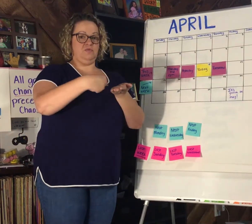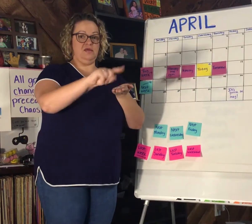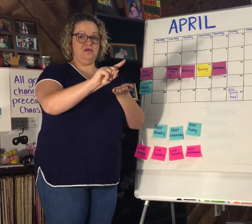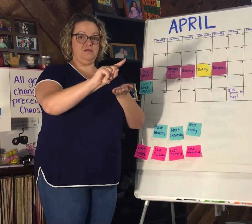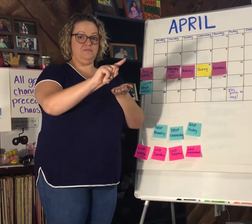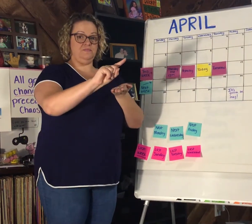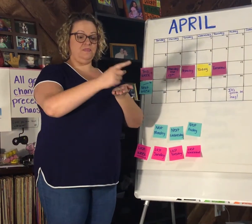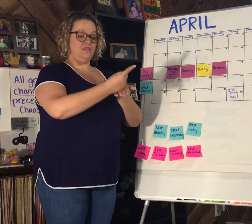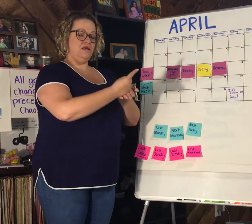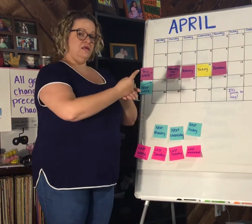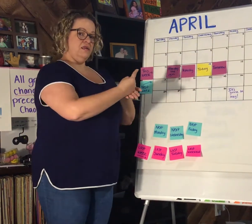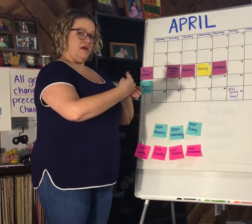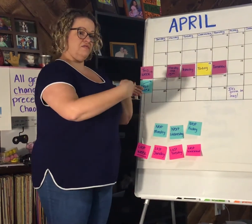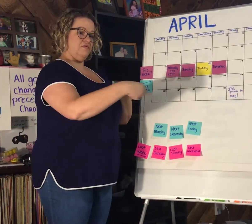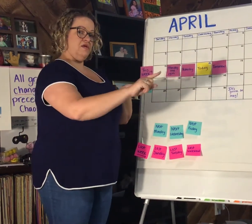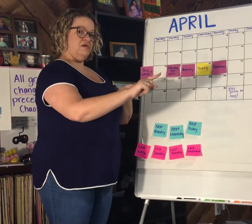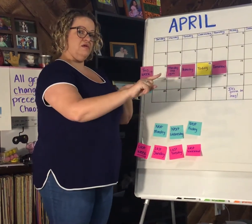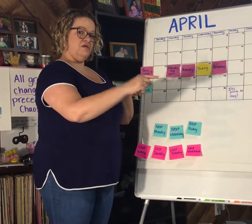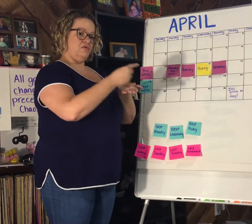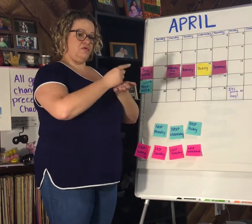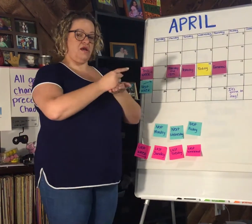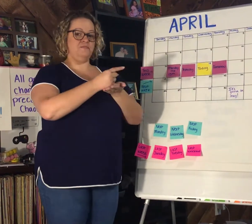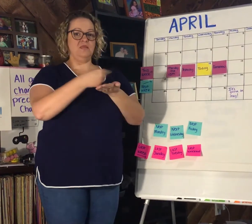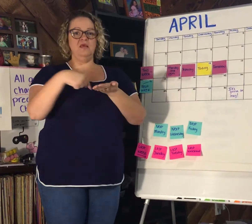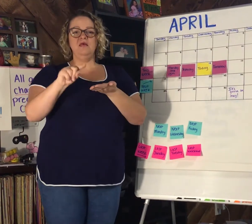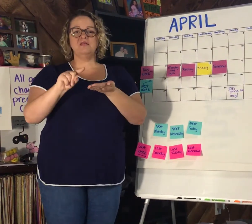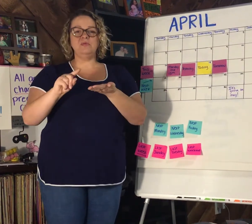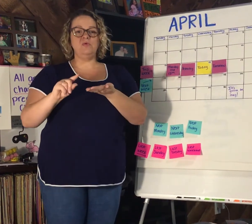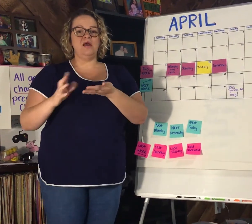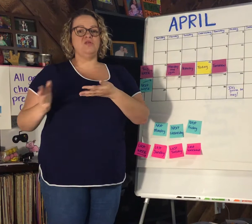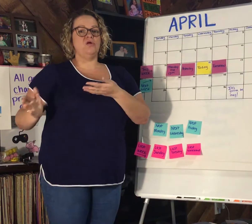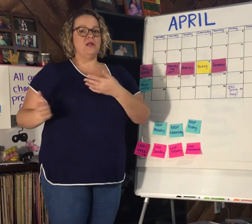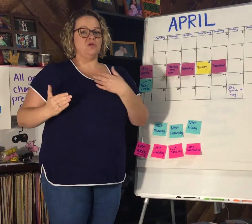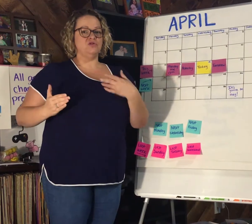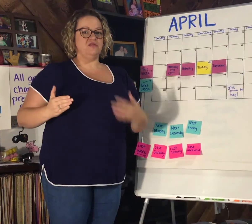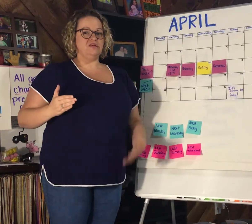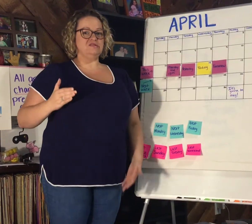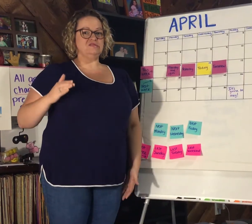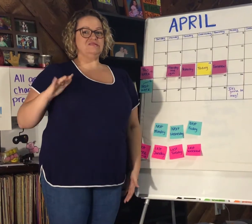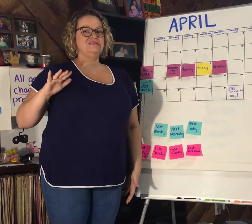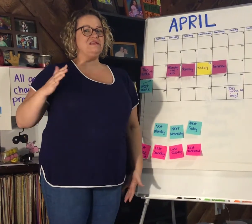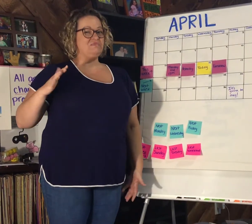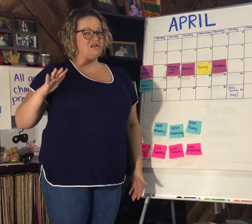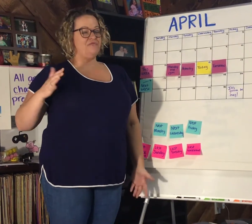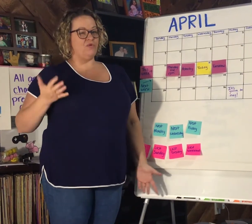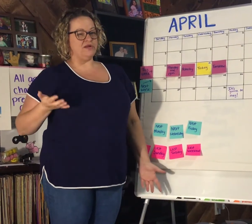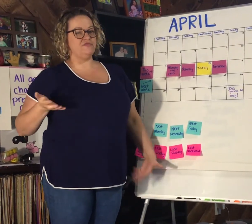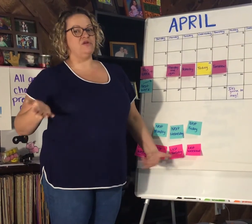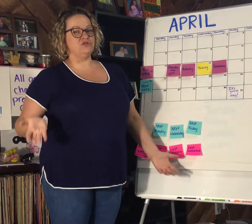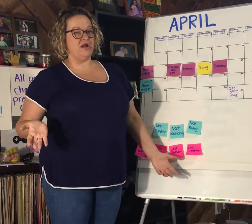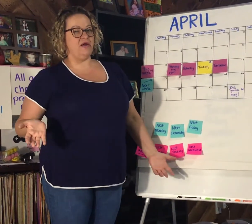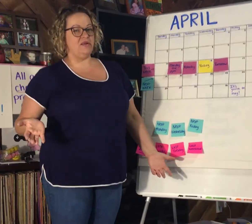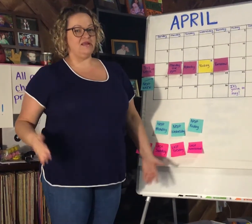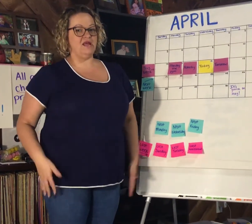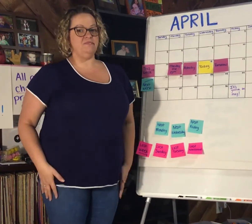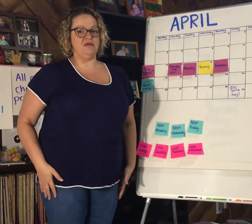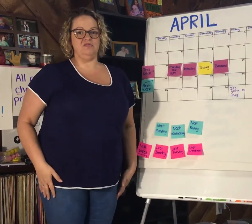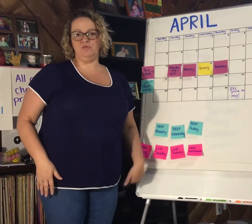week. Next week, okay? Some of you guys that already uploaded your videos, I'm gonna request for you to try that one again because you were